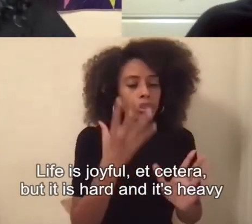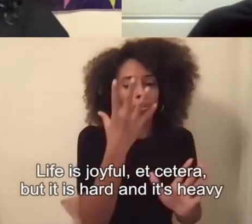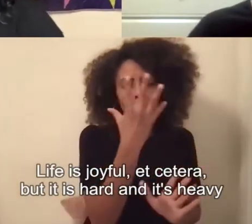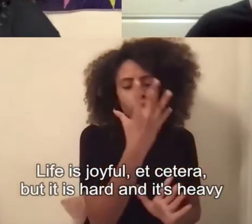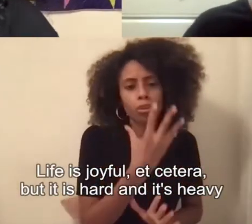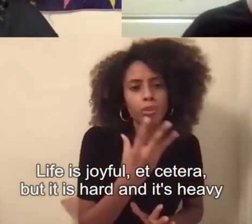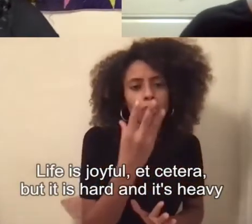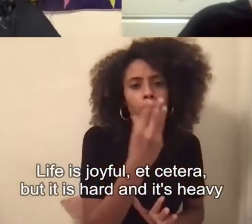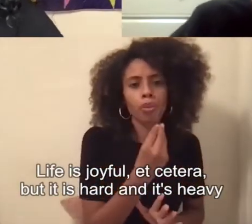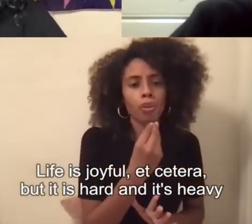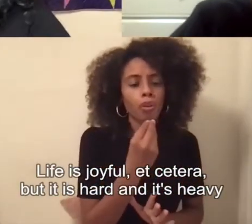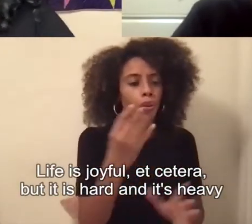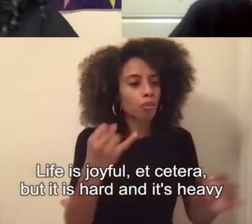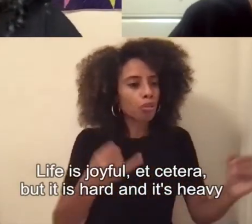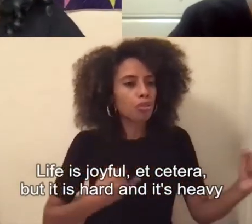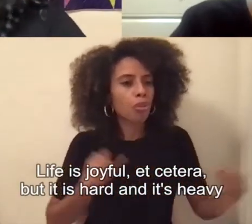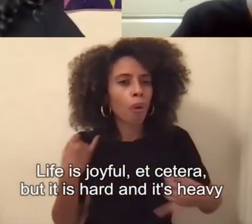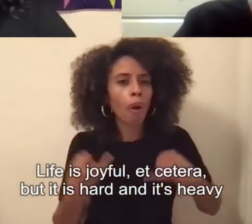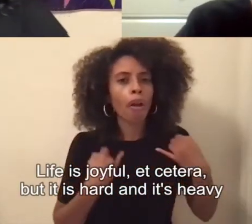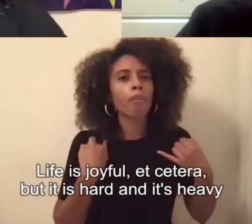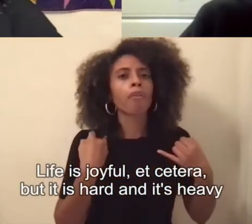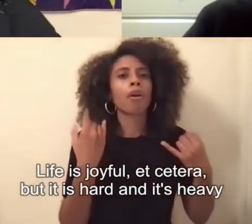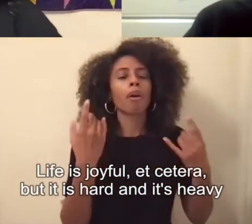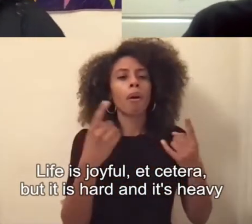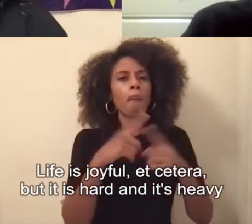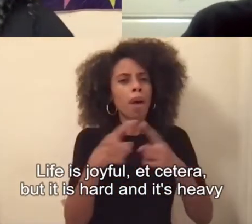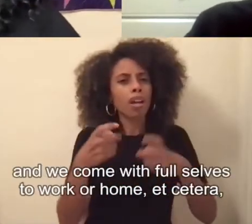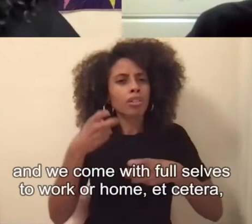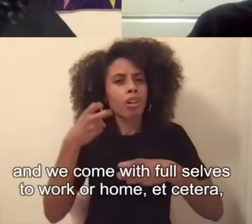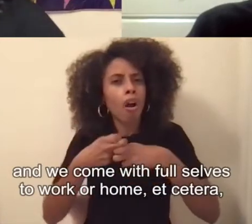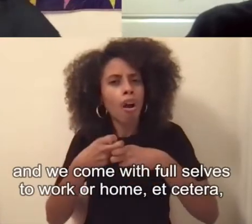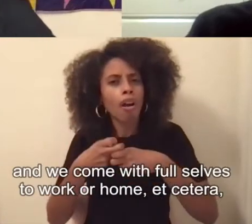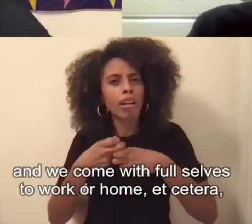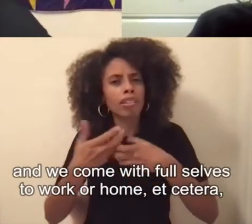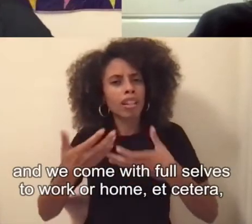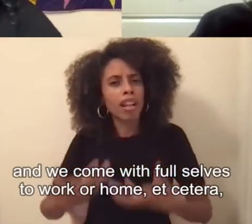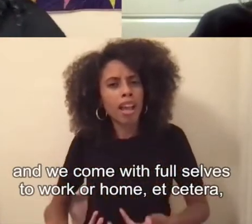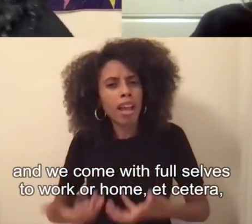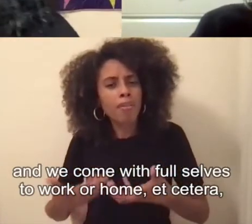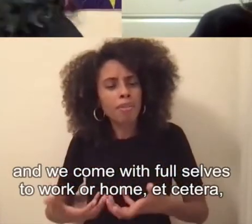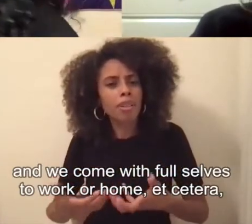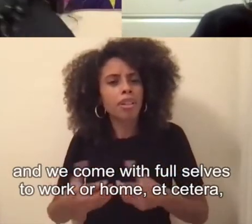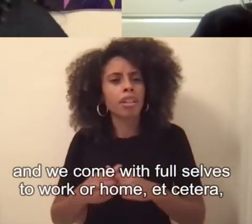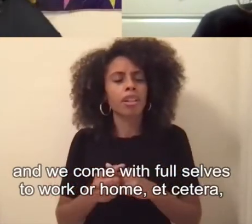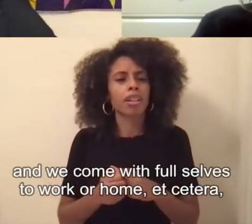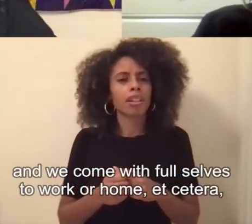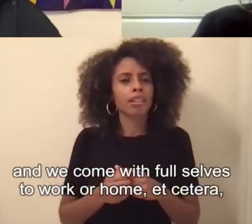is, joyful, etc. But it is hard and it's heavy. And we come to,